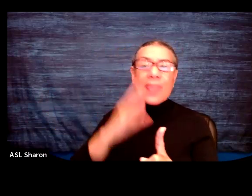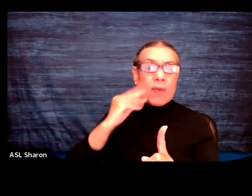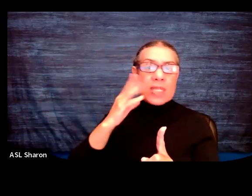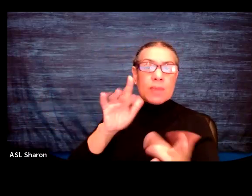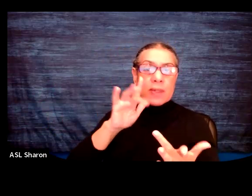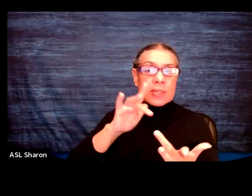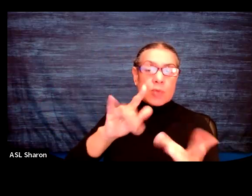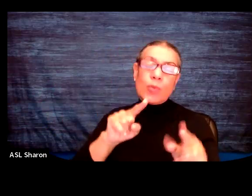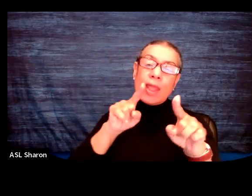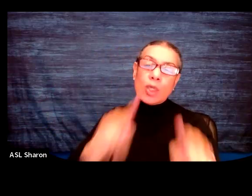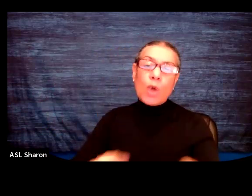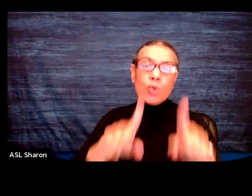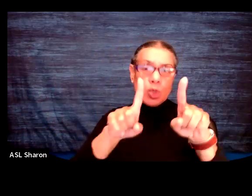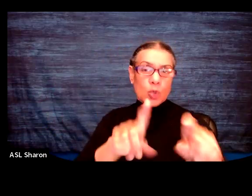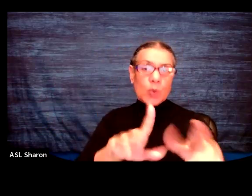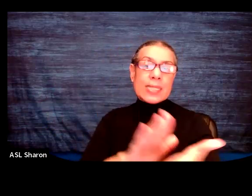exam school.